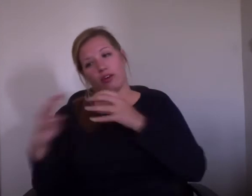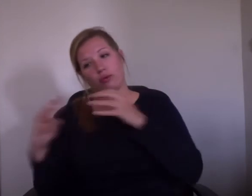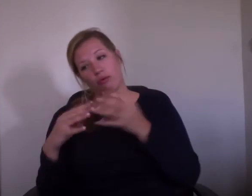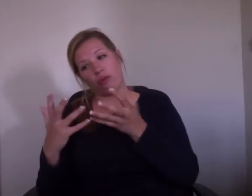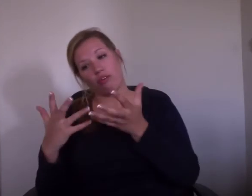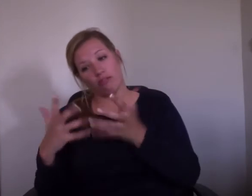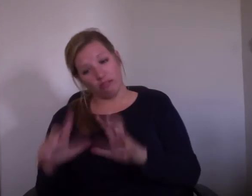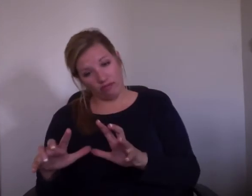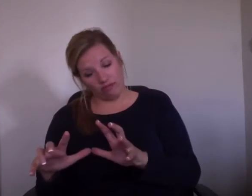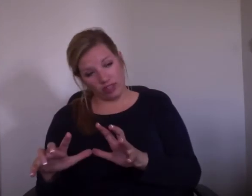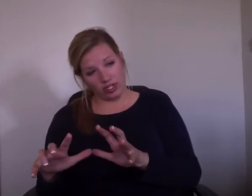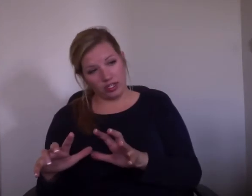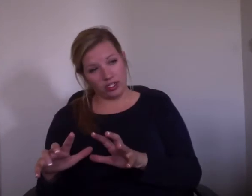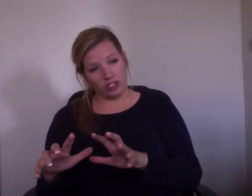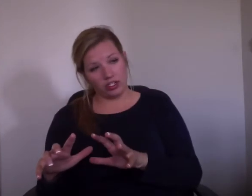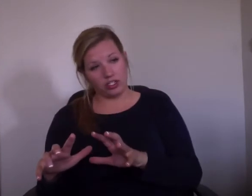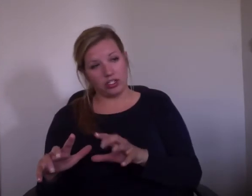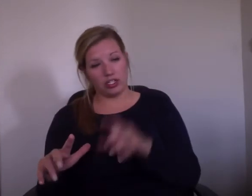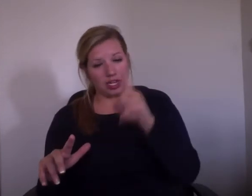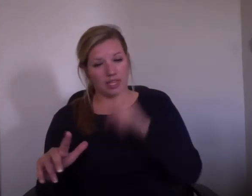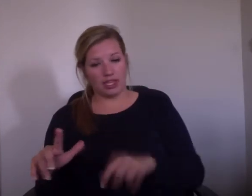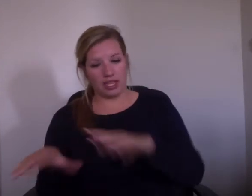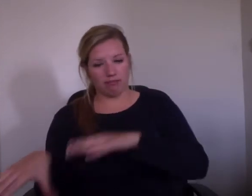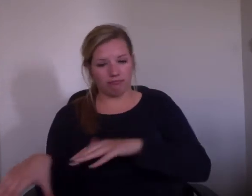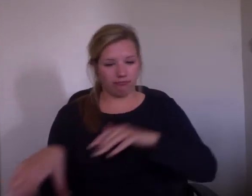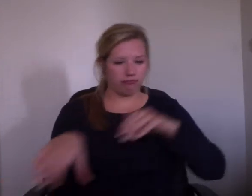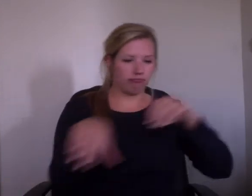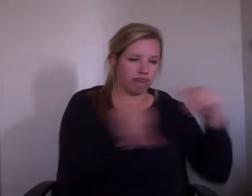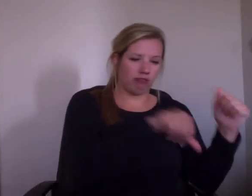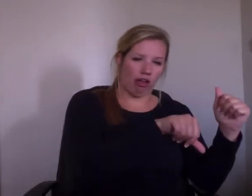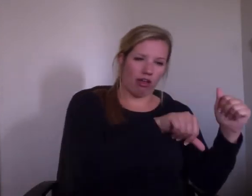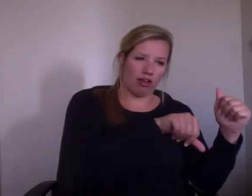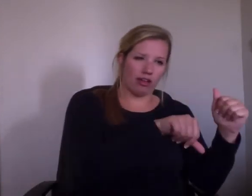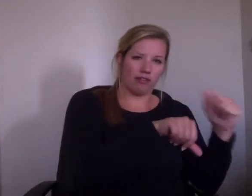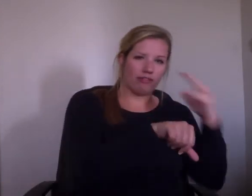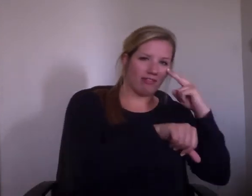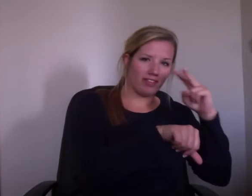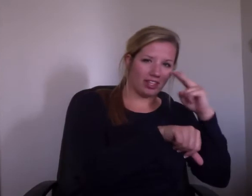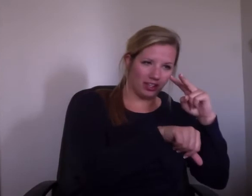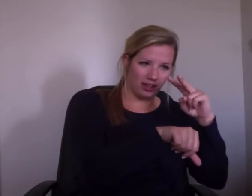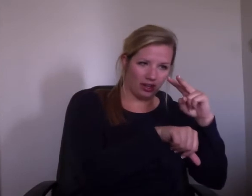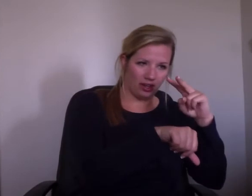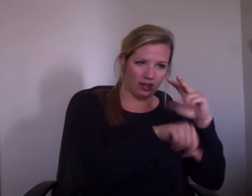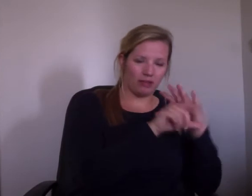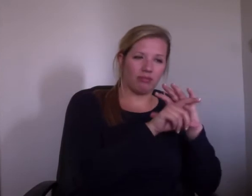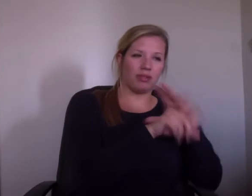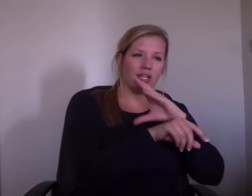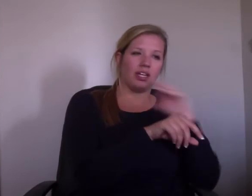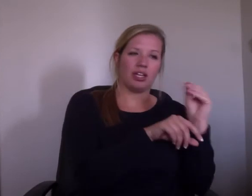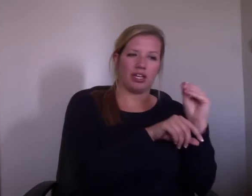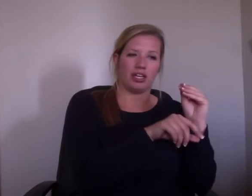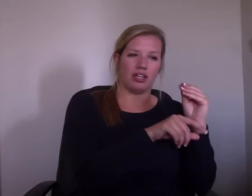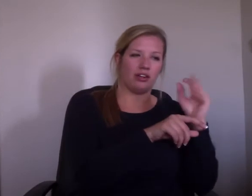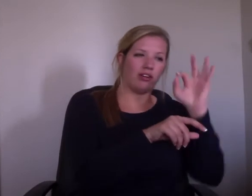the Japanese were defeated, they left their occupation of Vietnam, and the French came back in. You know, they were